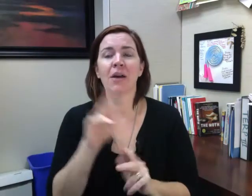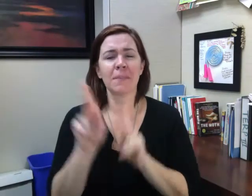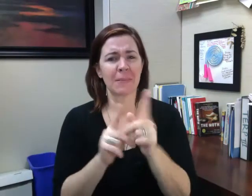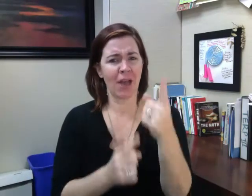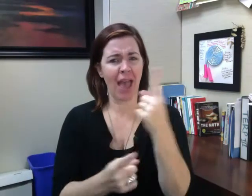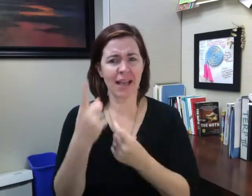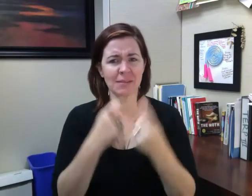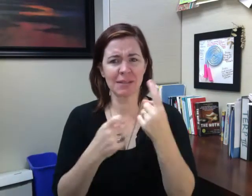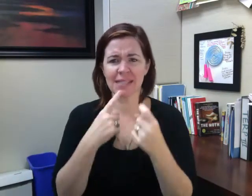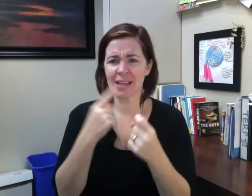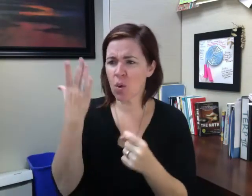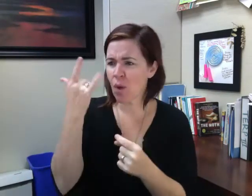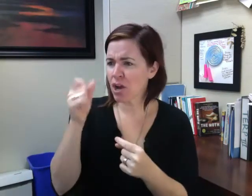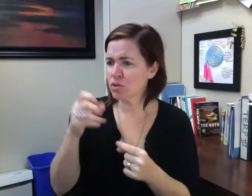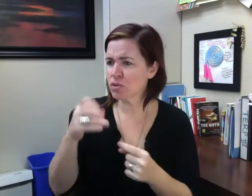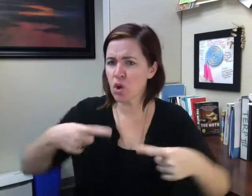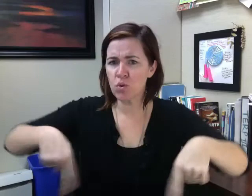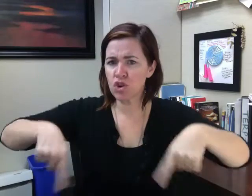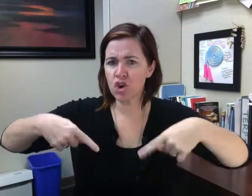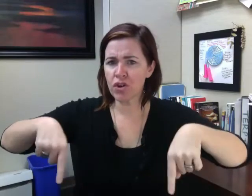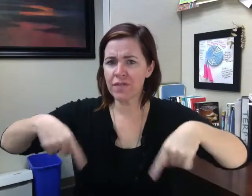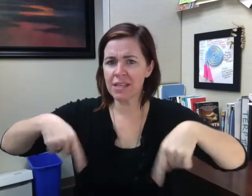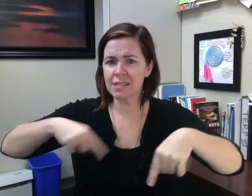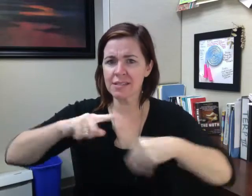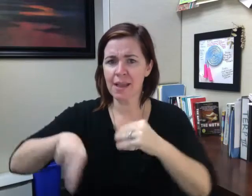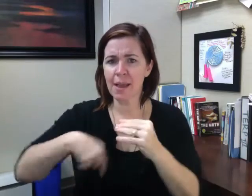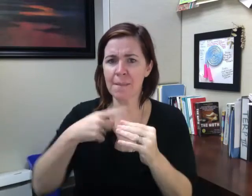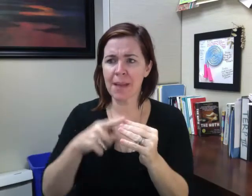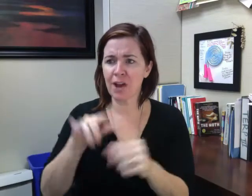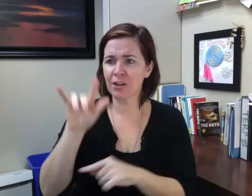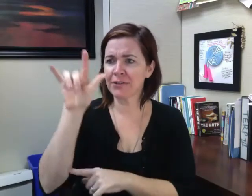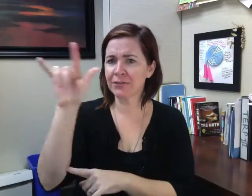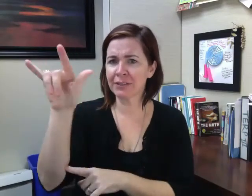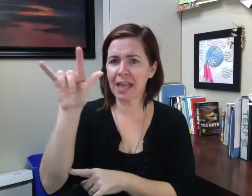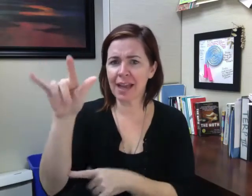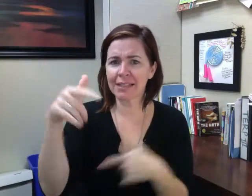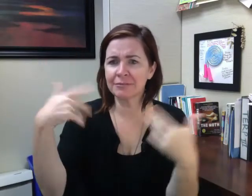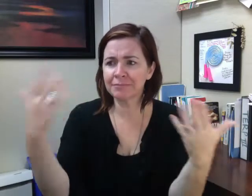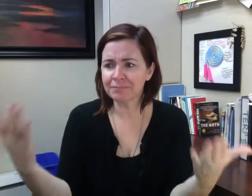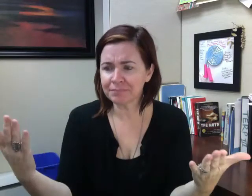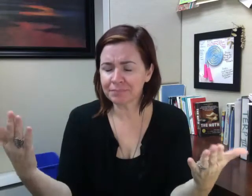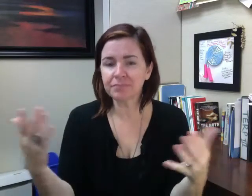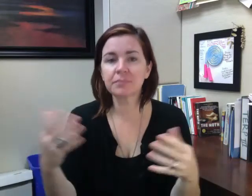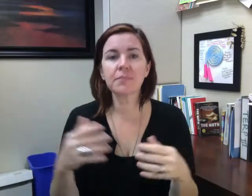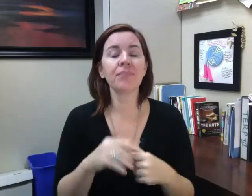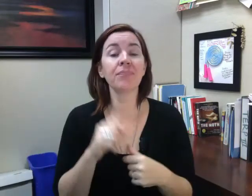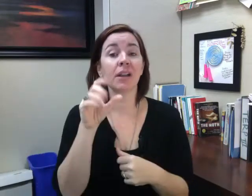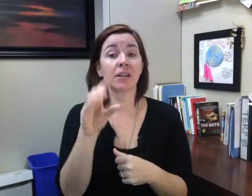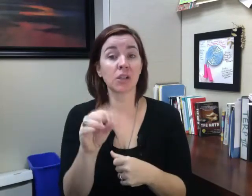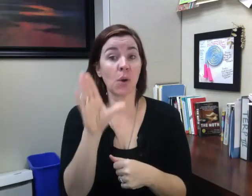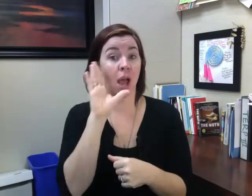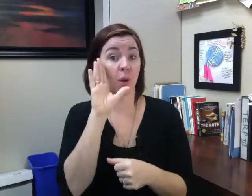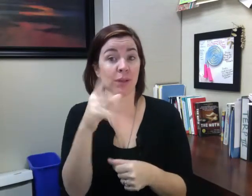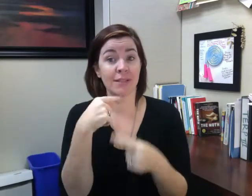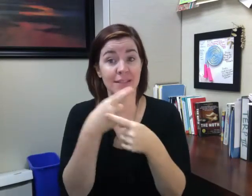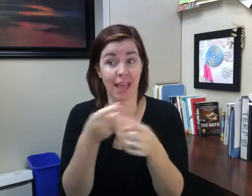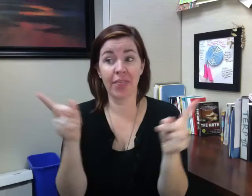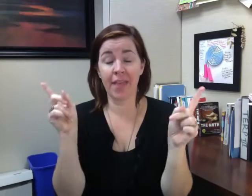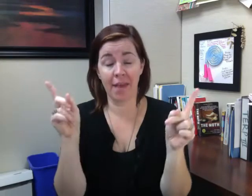and I usually respond by relating an incident that happened to me back in 1979 when